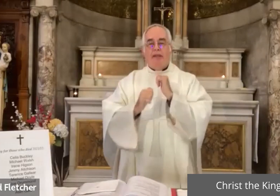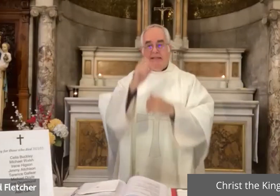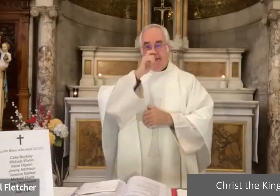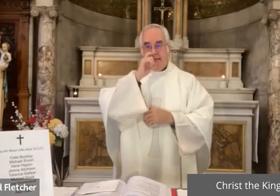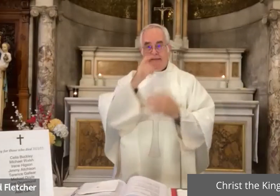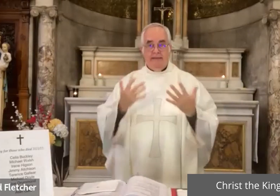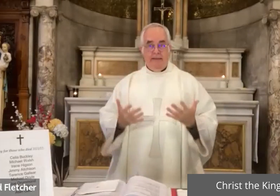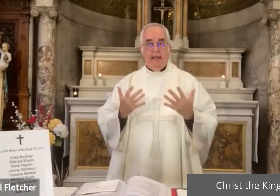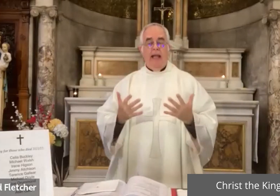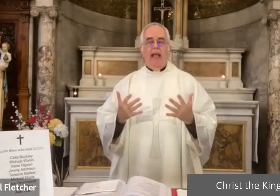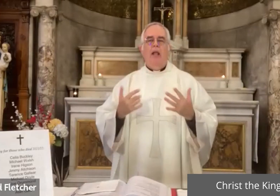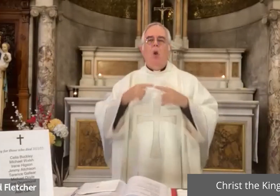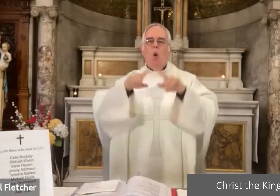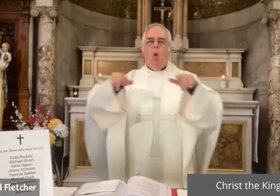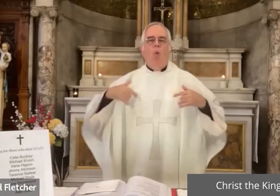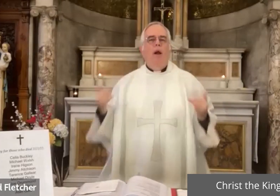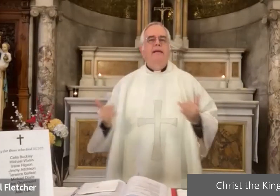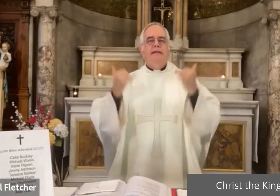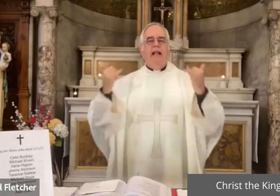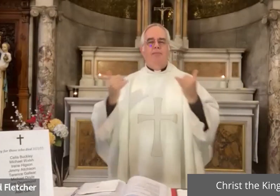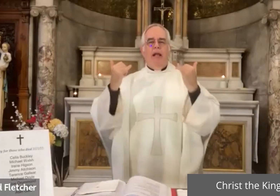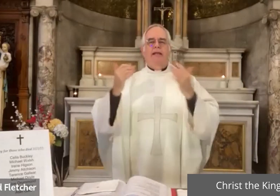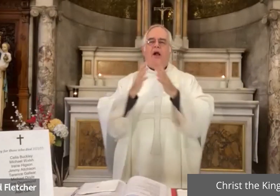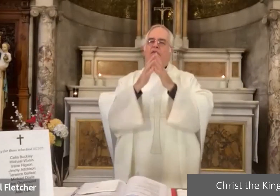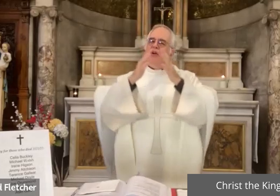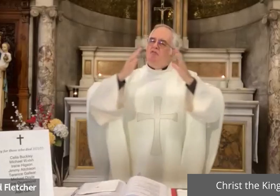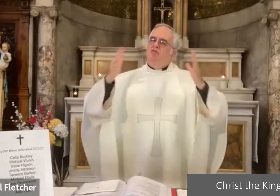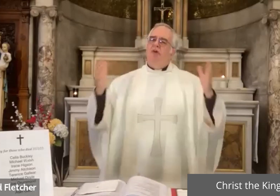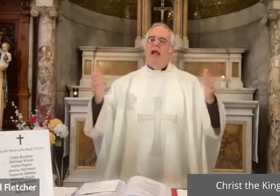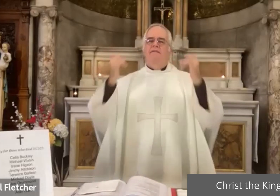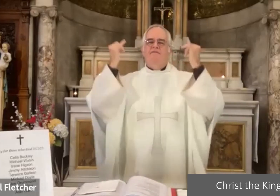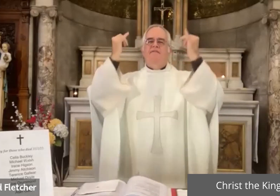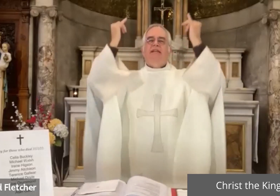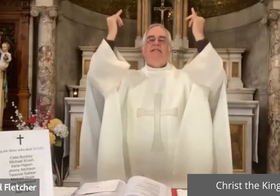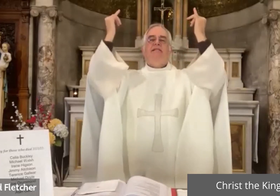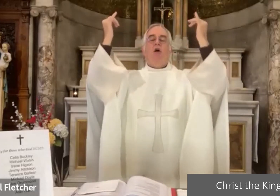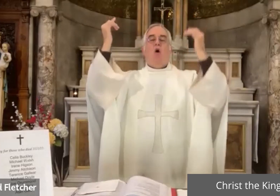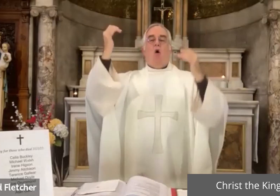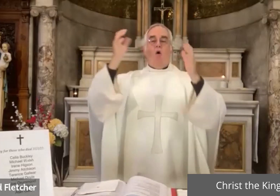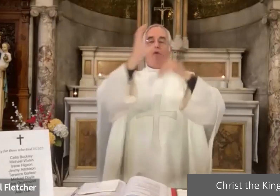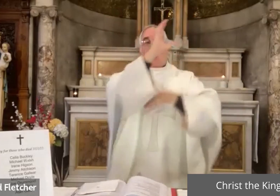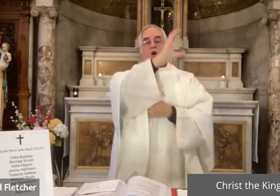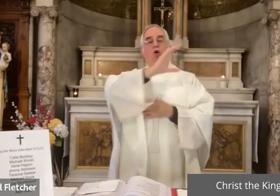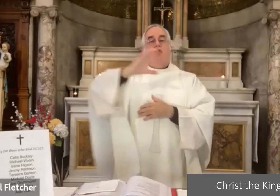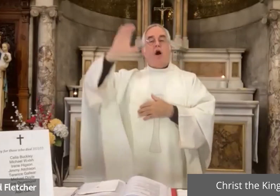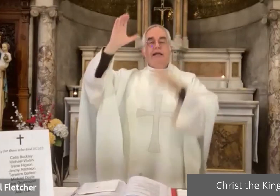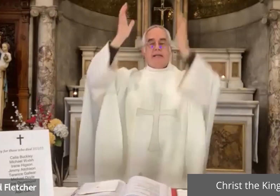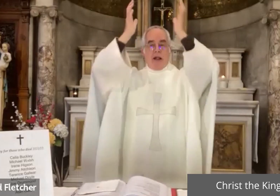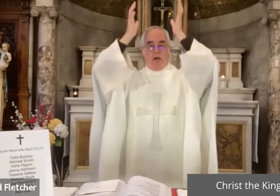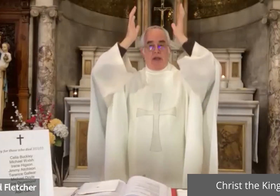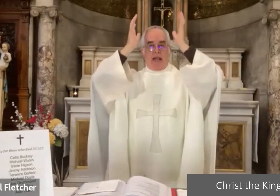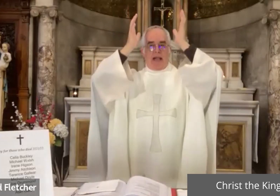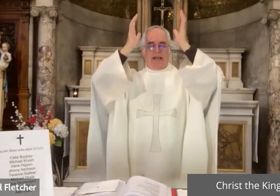My brothers and sisters, today we celebrate the great feast of